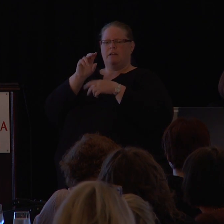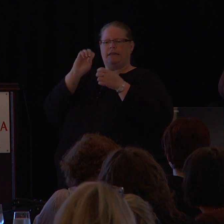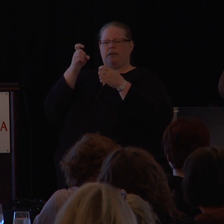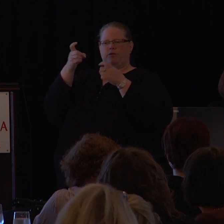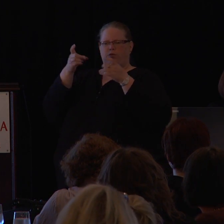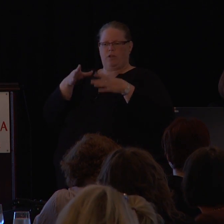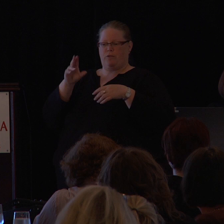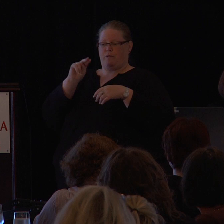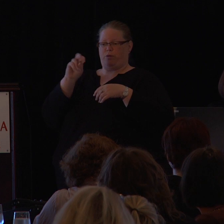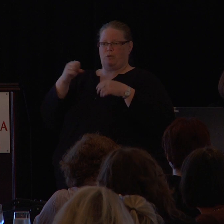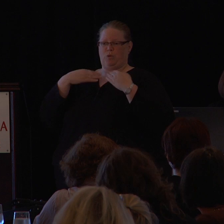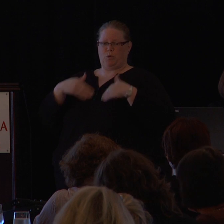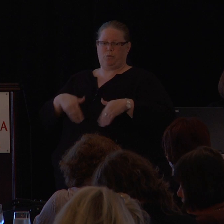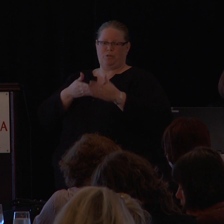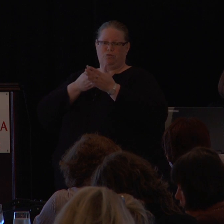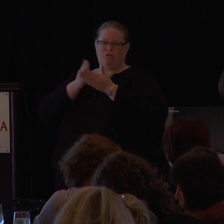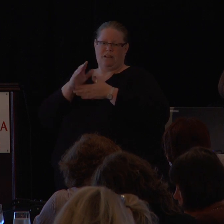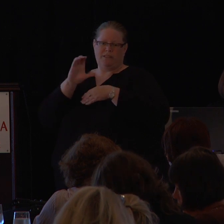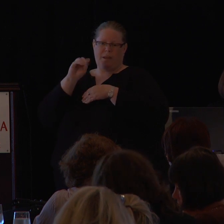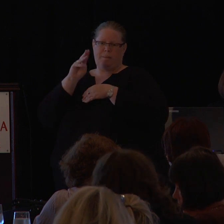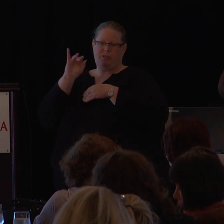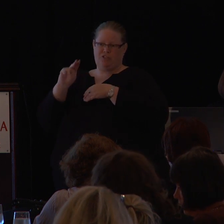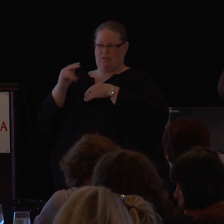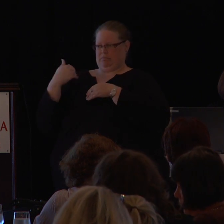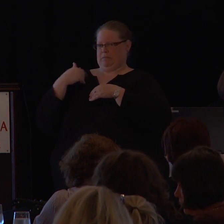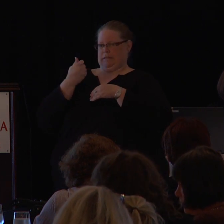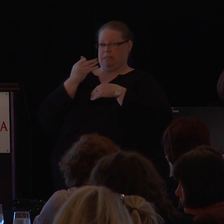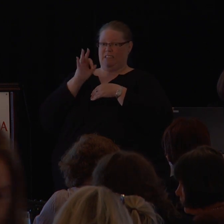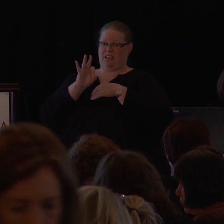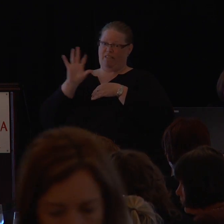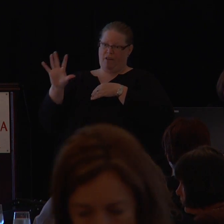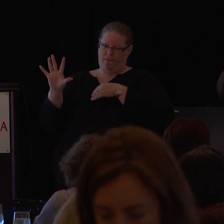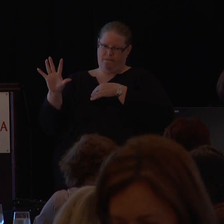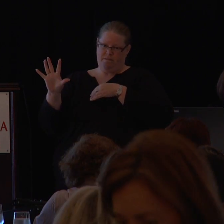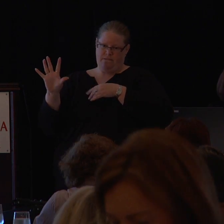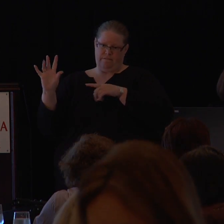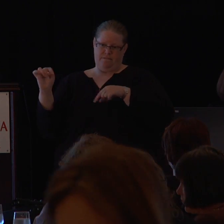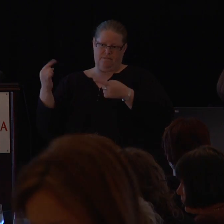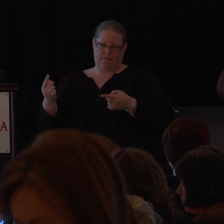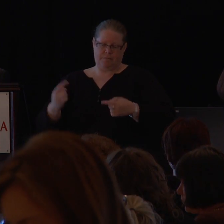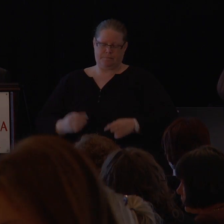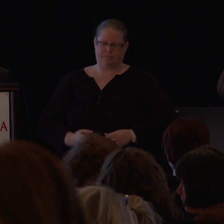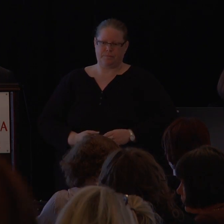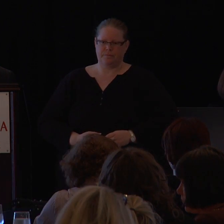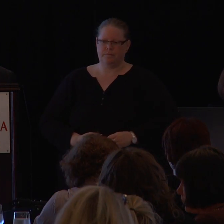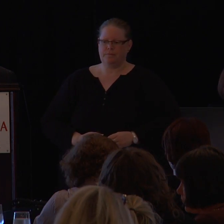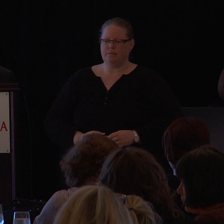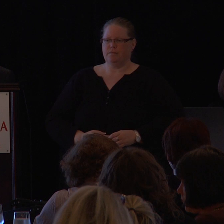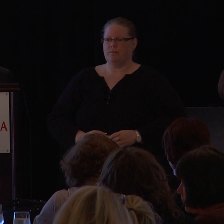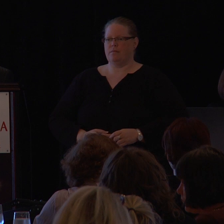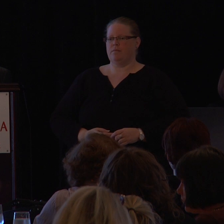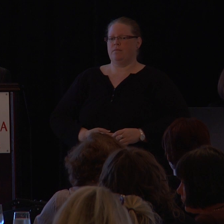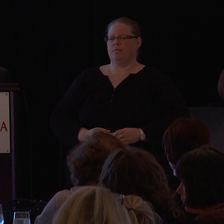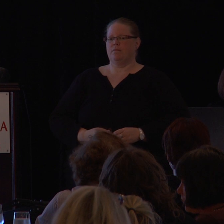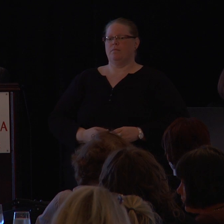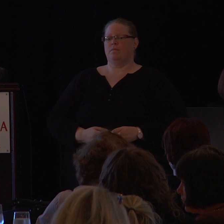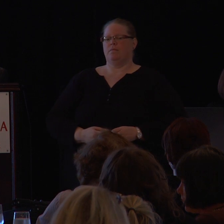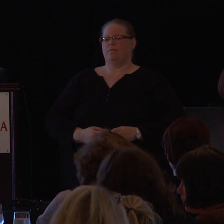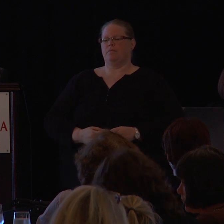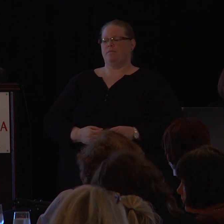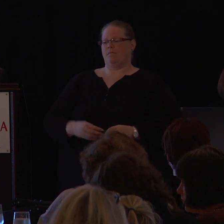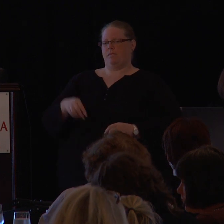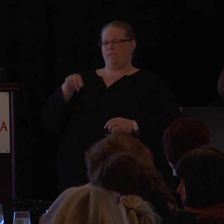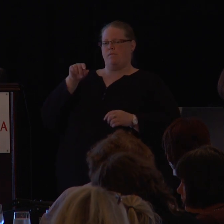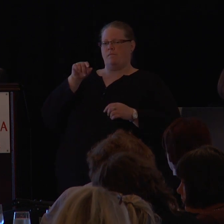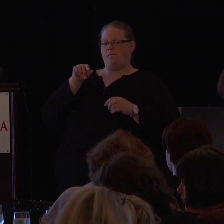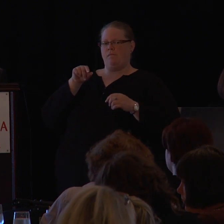Rights Commission in 1995. His broad knowledge, background, and